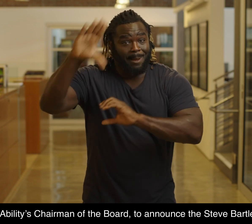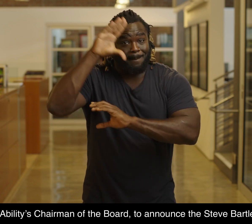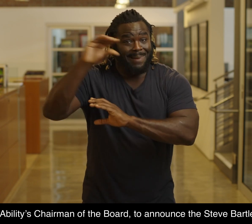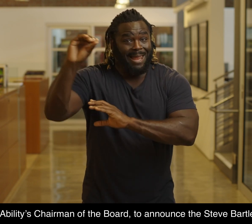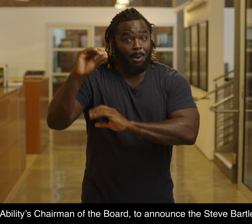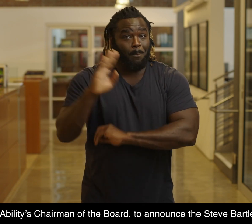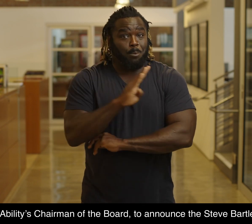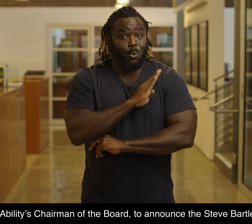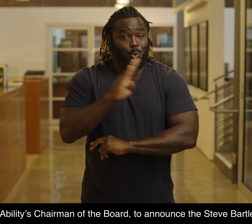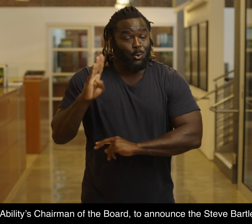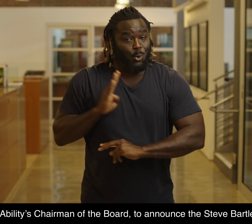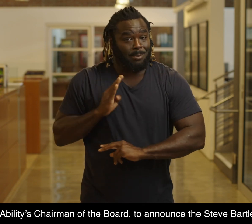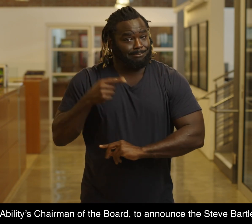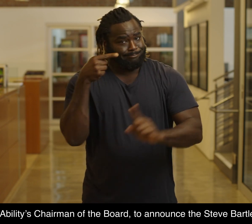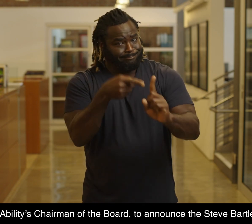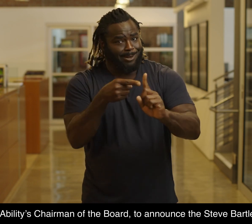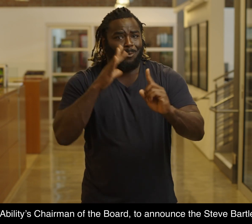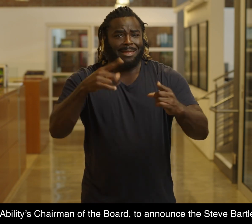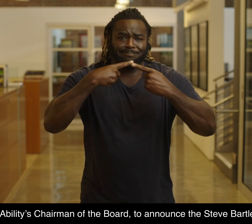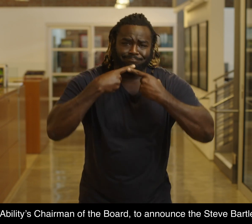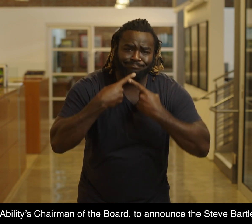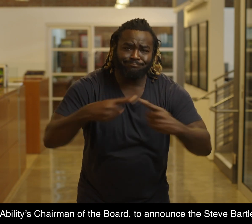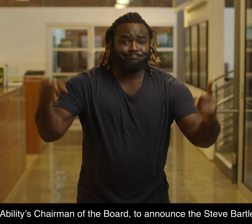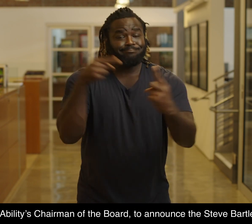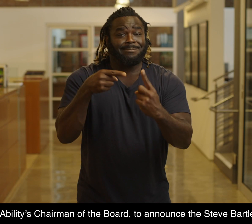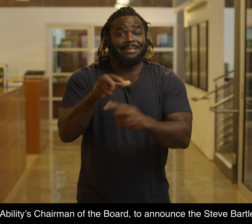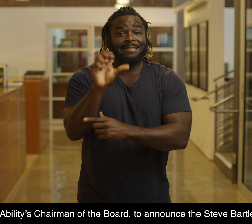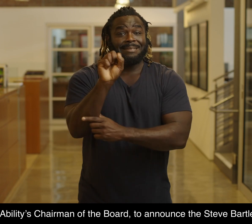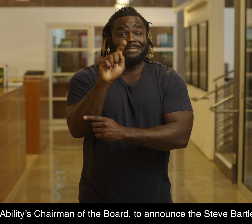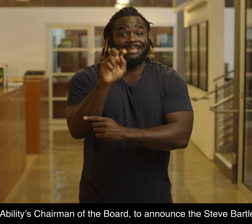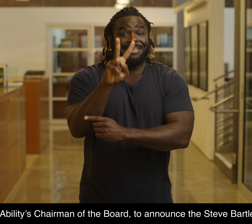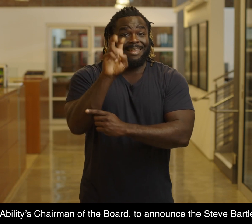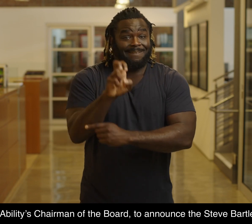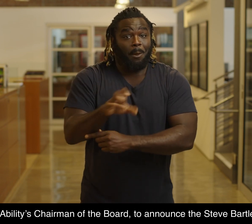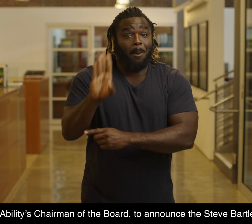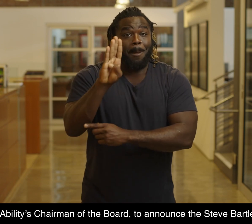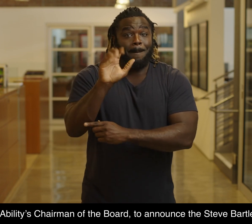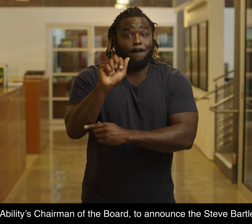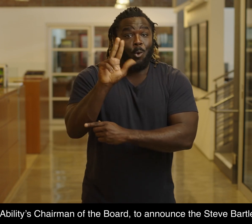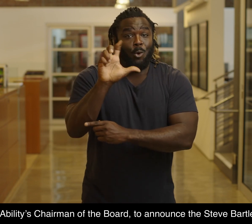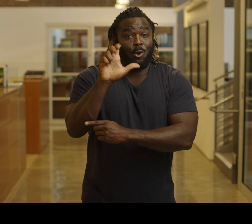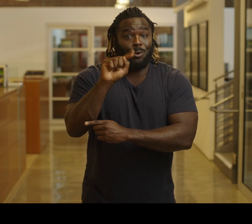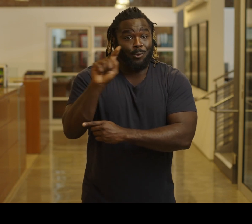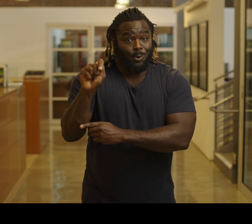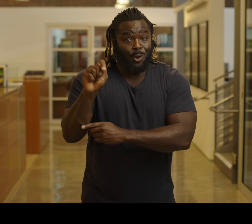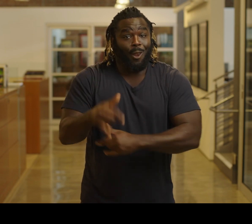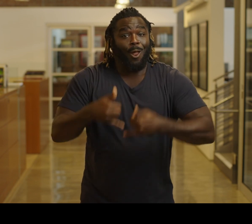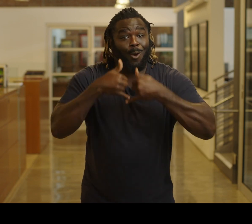RespectAbility's chairman of the board, to announce the Steve Bartlett Award.